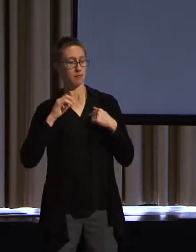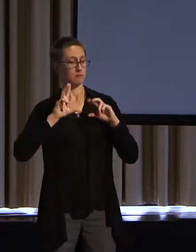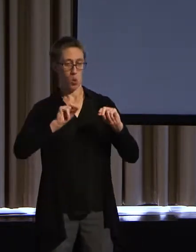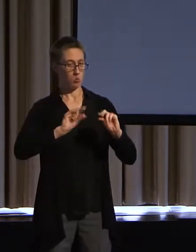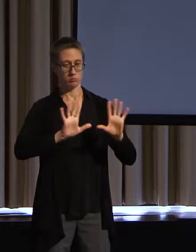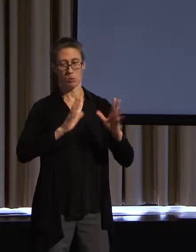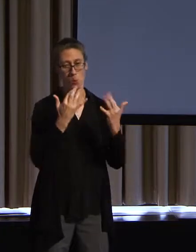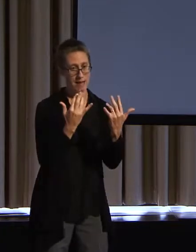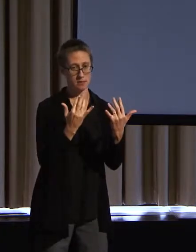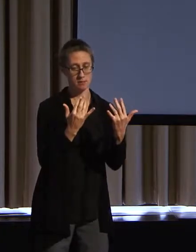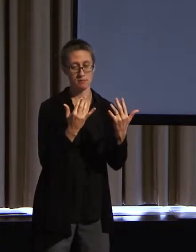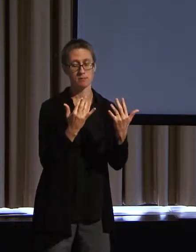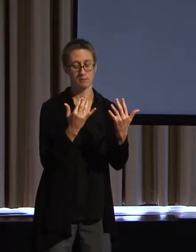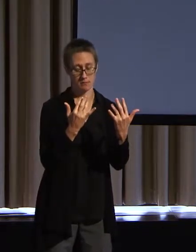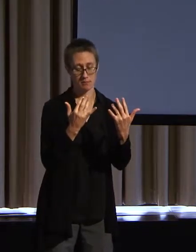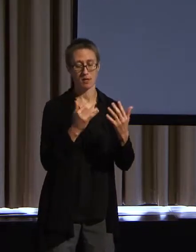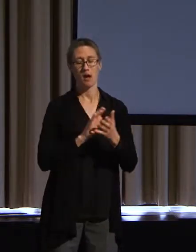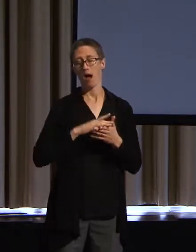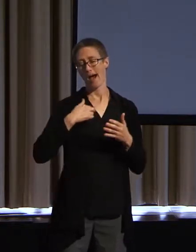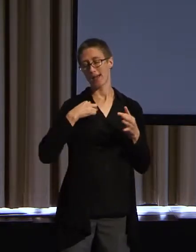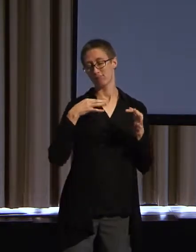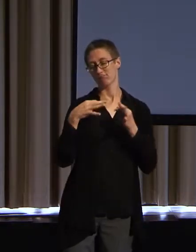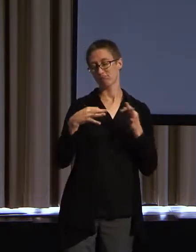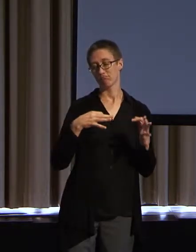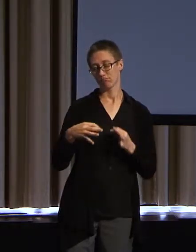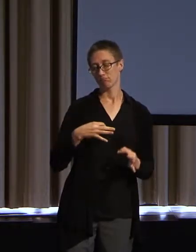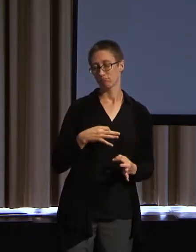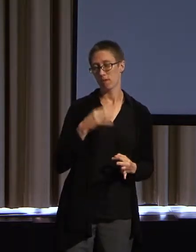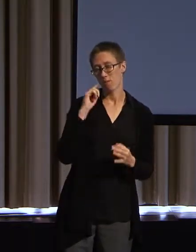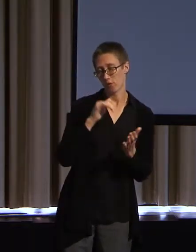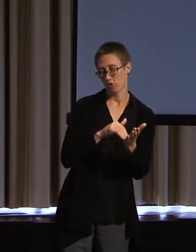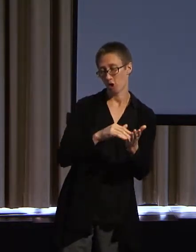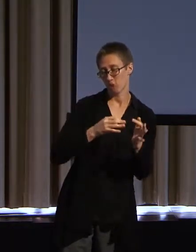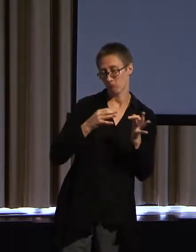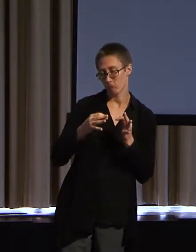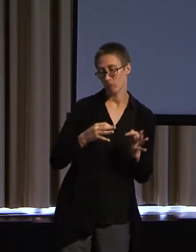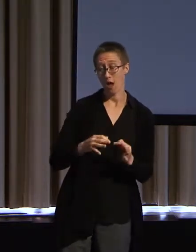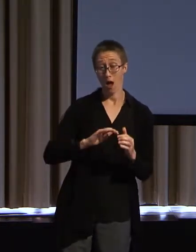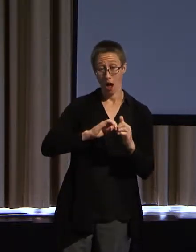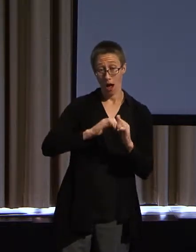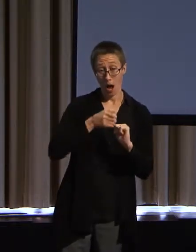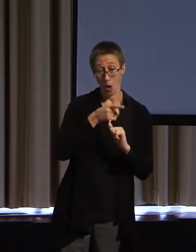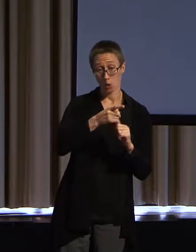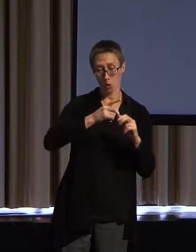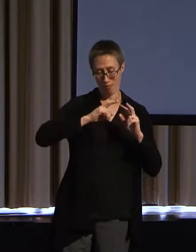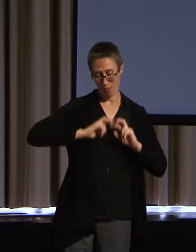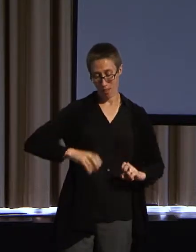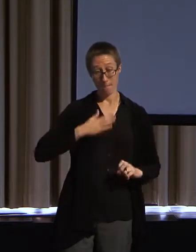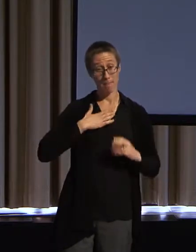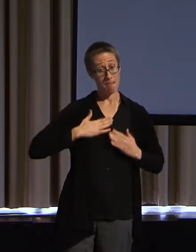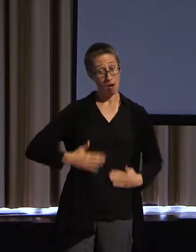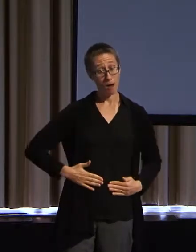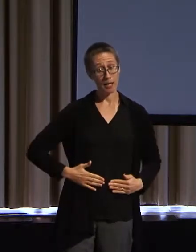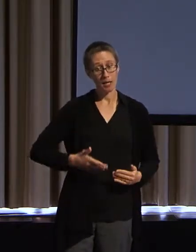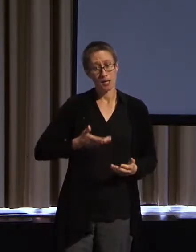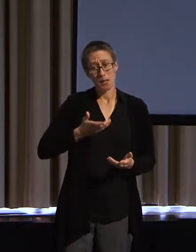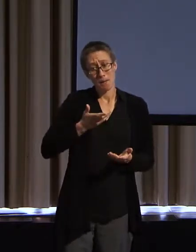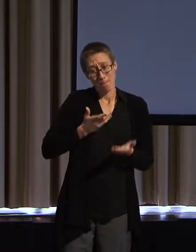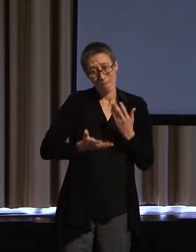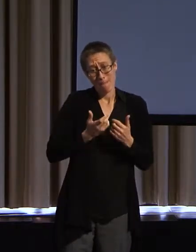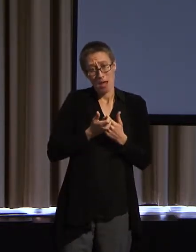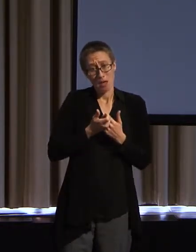wait." I described to the doctor how the way he examined my body could potentially cause pain for an extended period